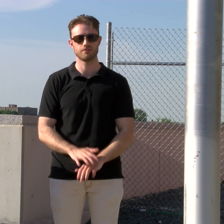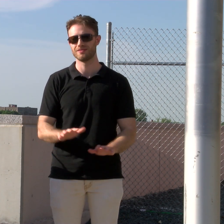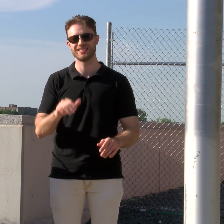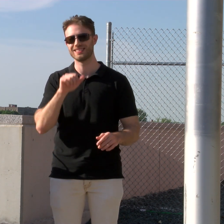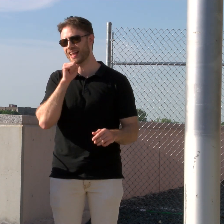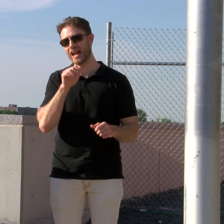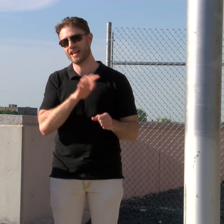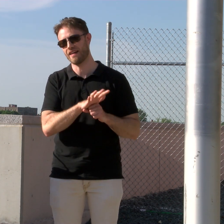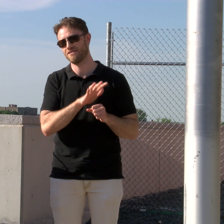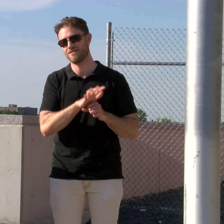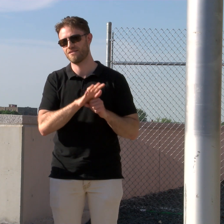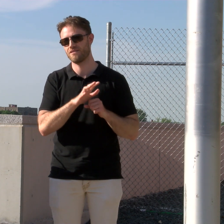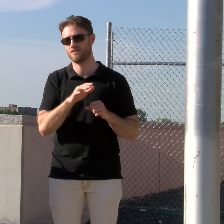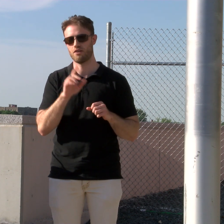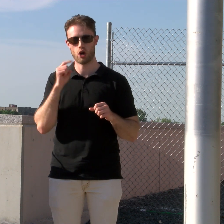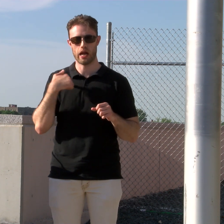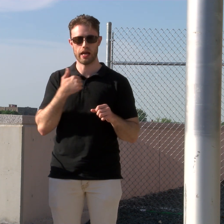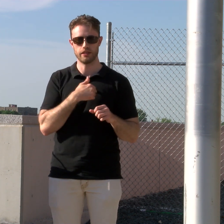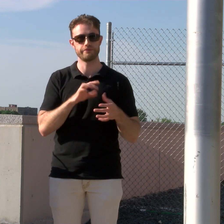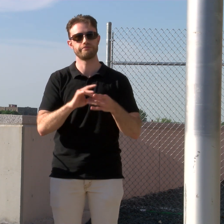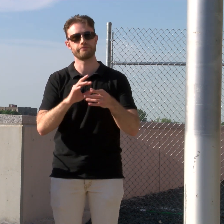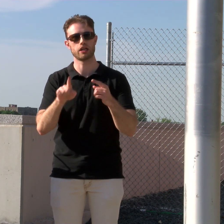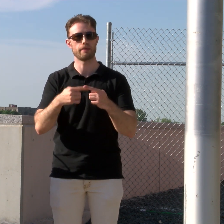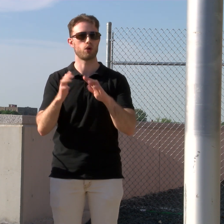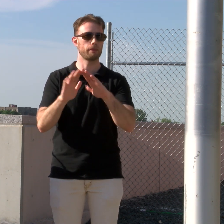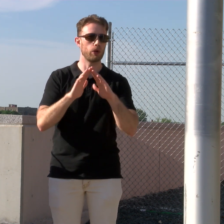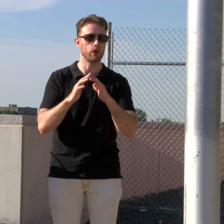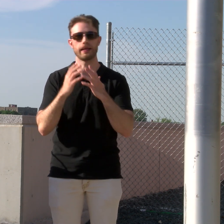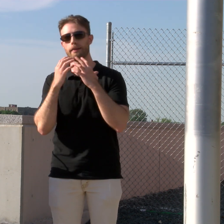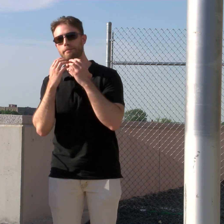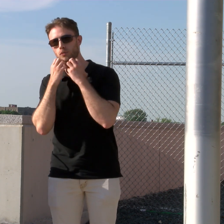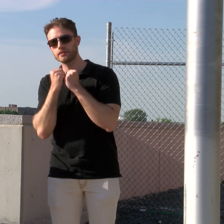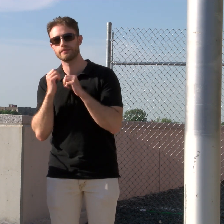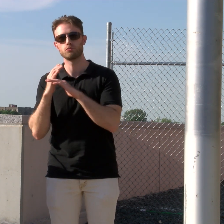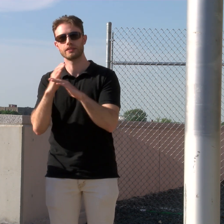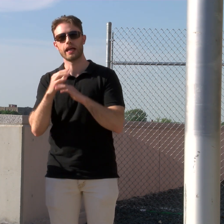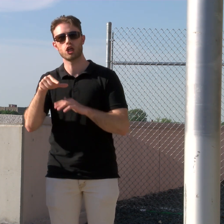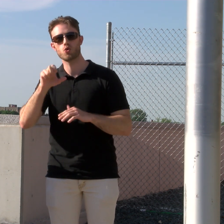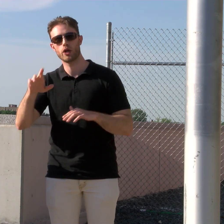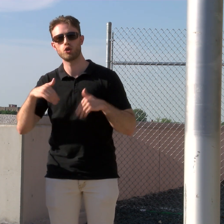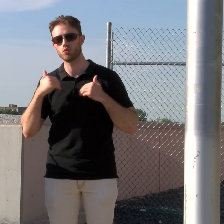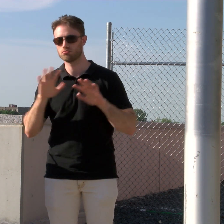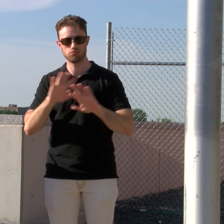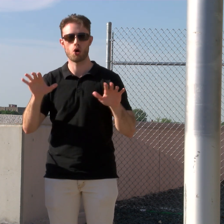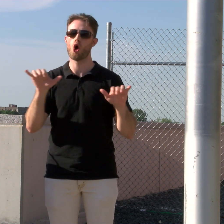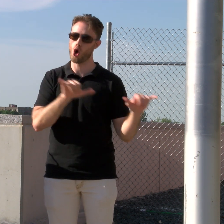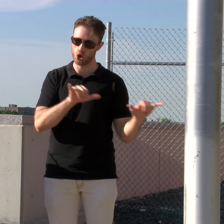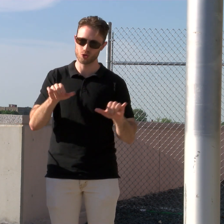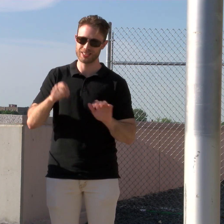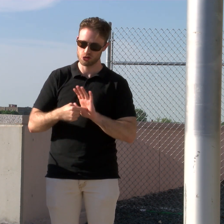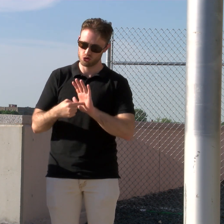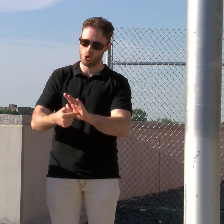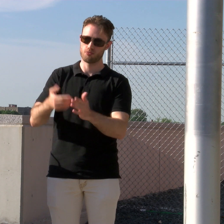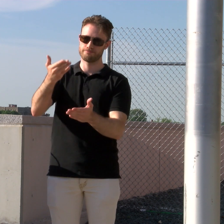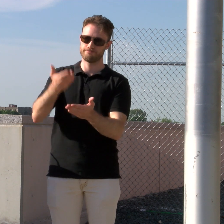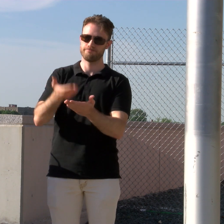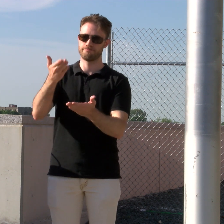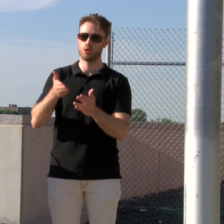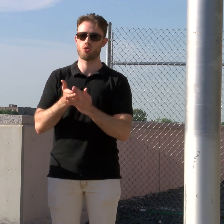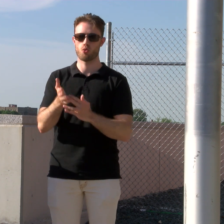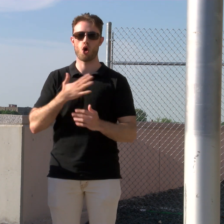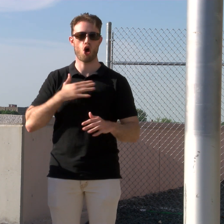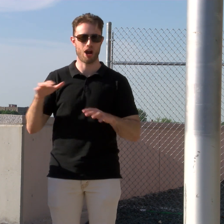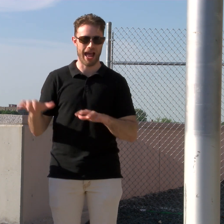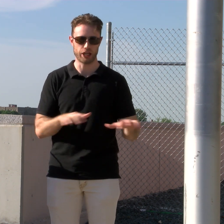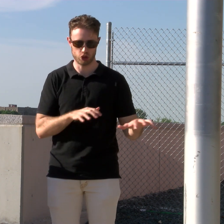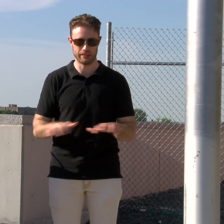enough for us to talk about community and protecting queer youth. We must demonstrate this to you through our actions.